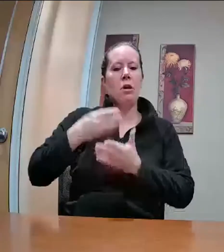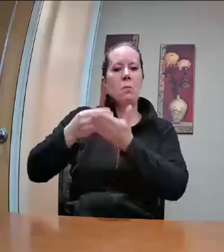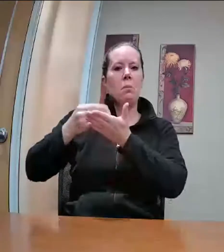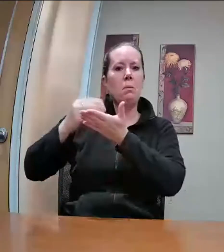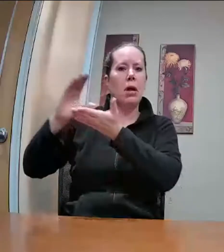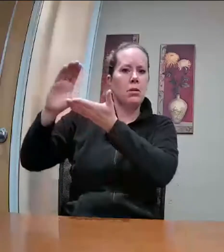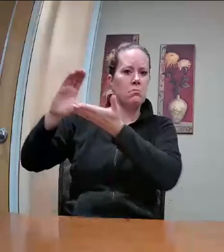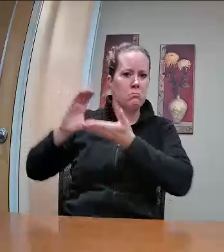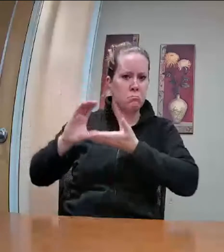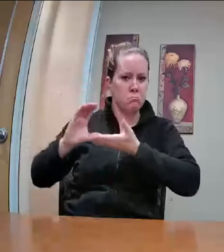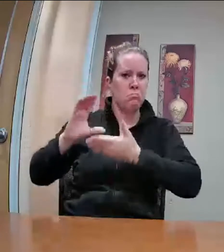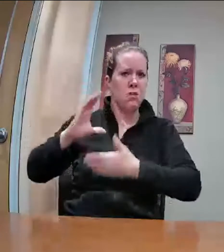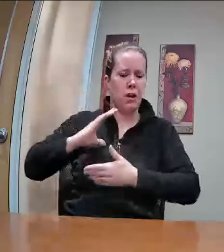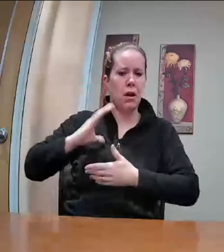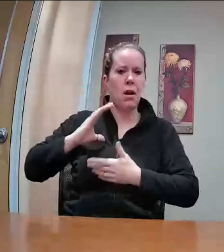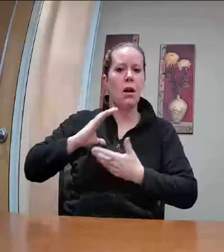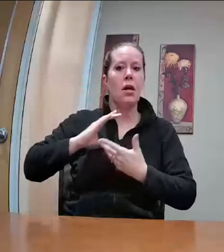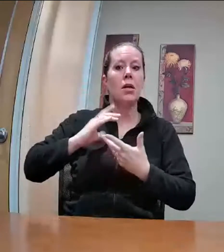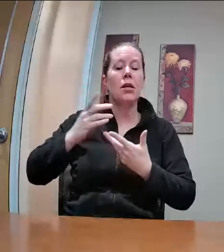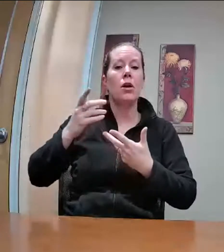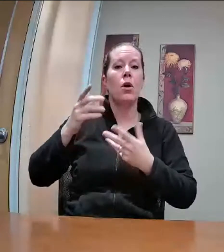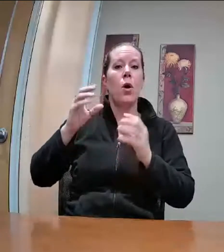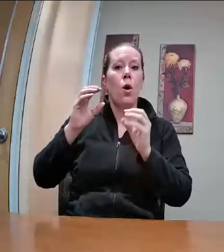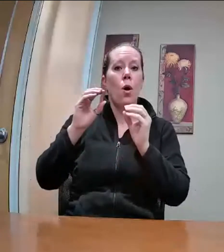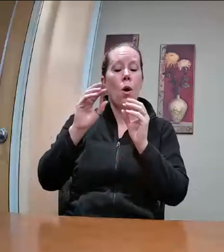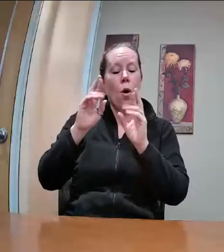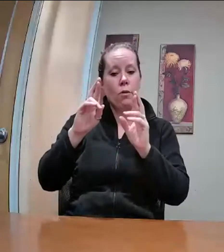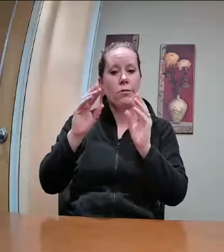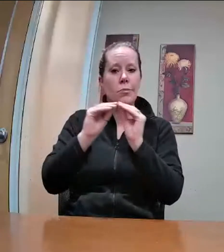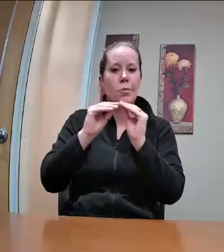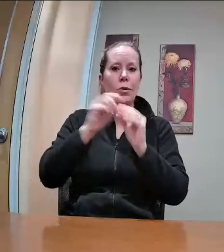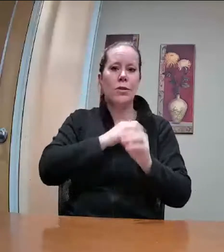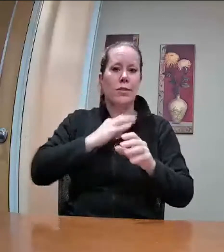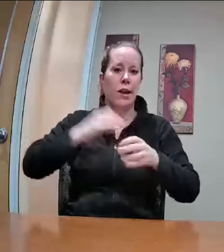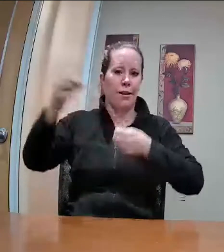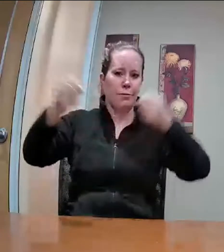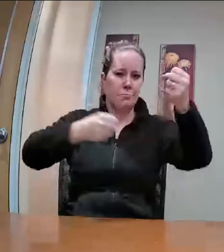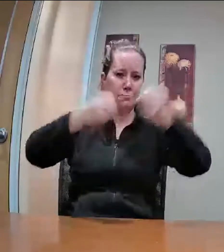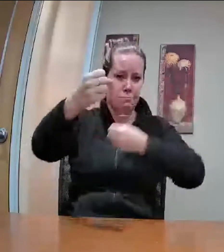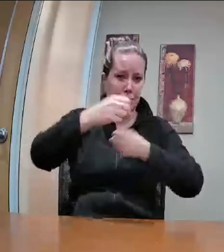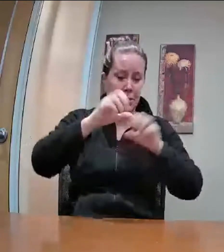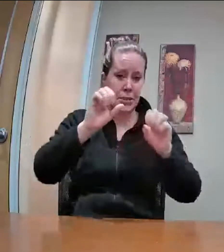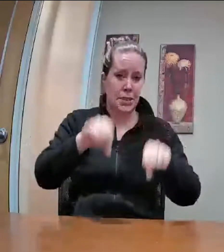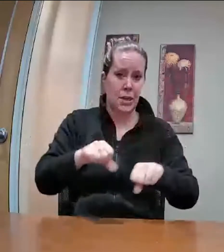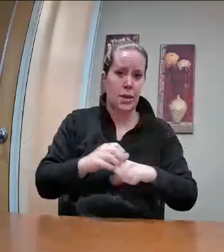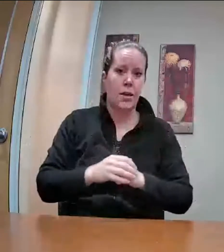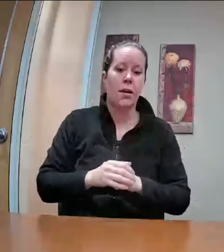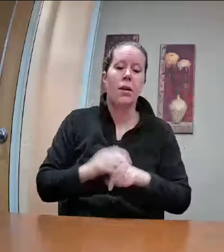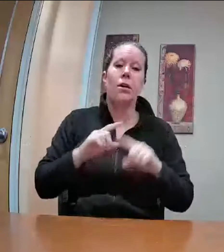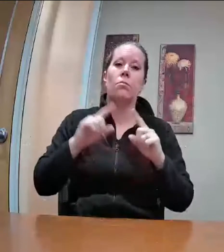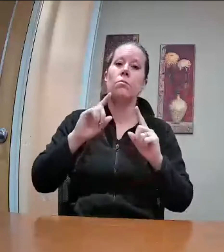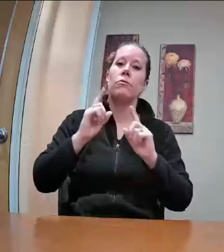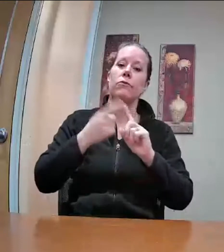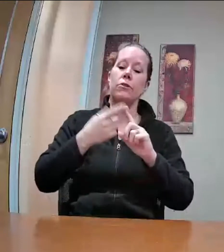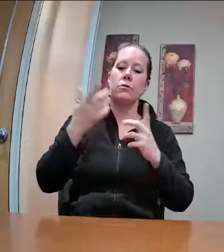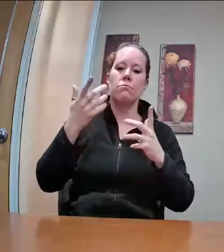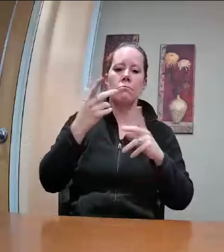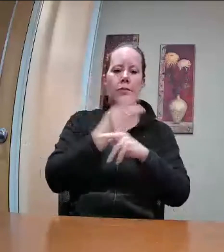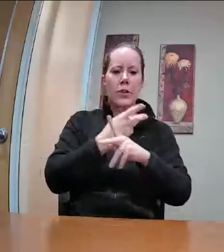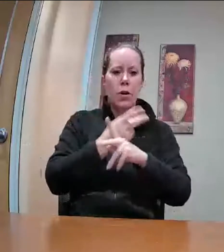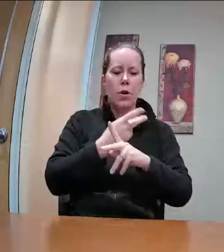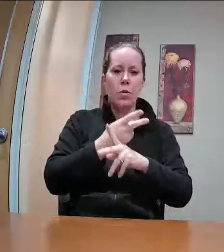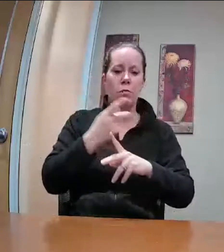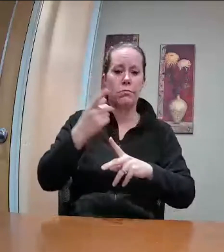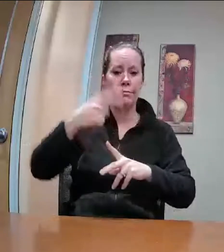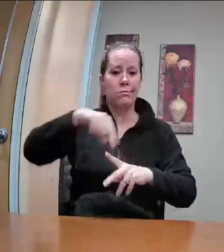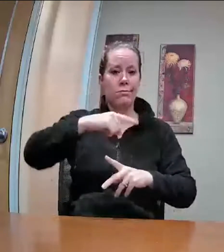to increase the staffing even further, but we would like to see sort of what kind of hit we take when